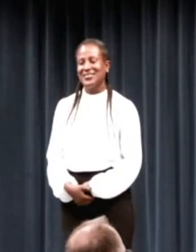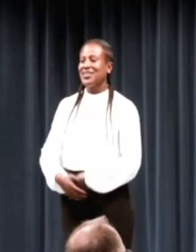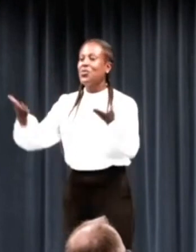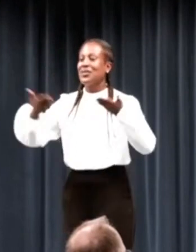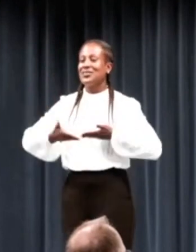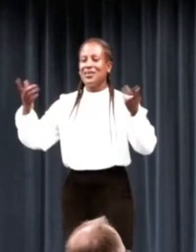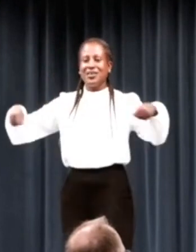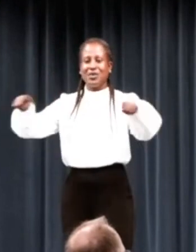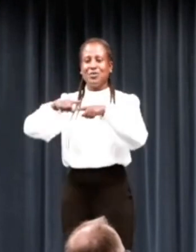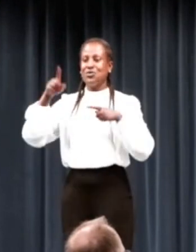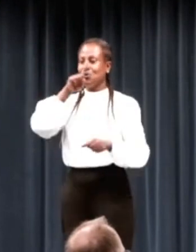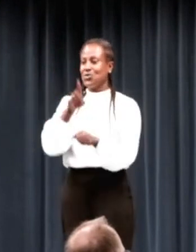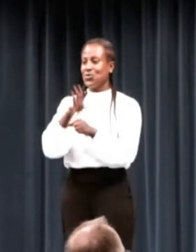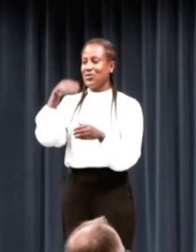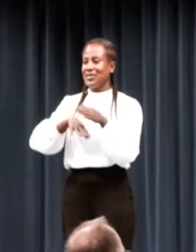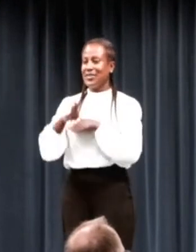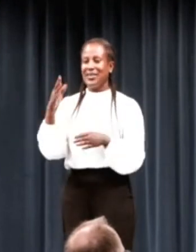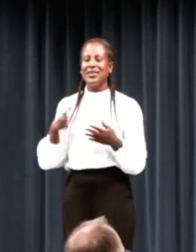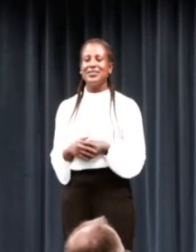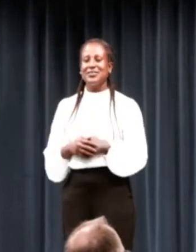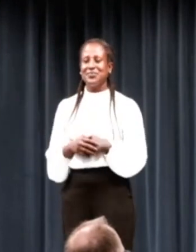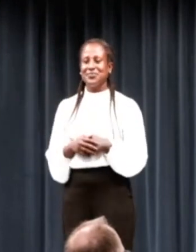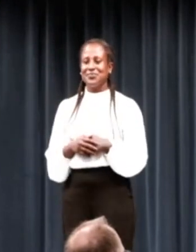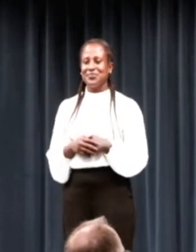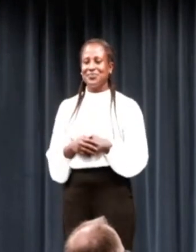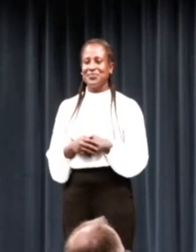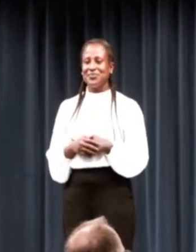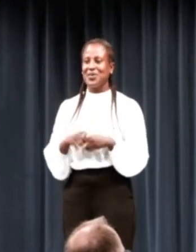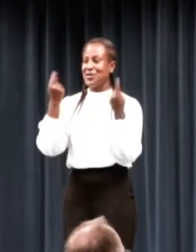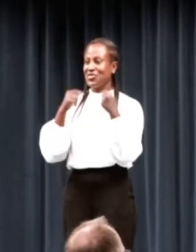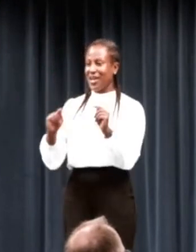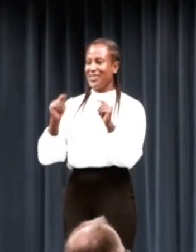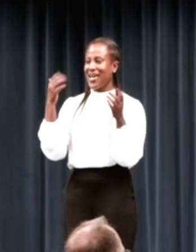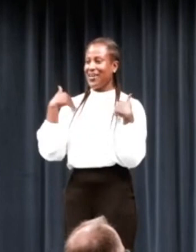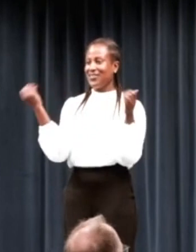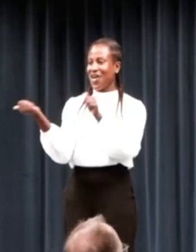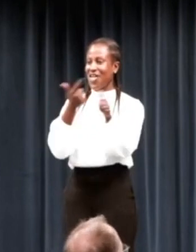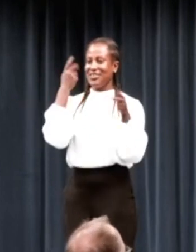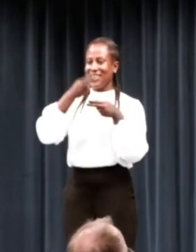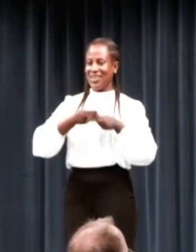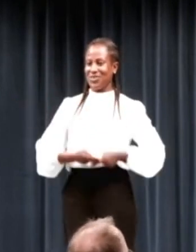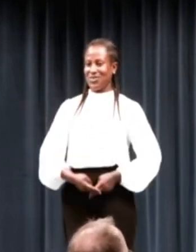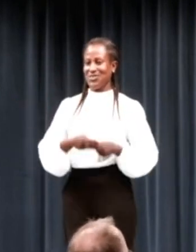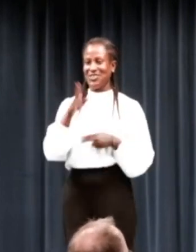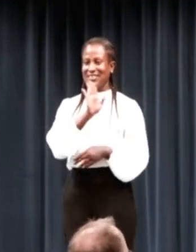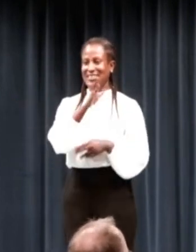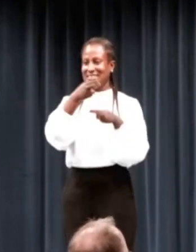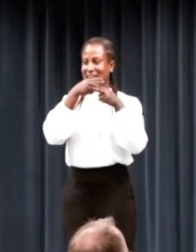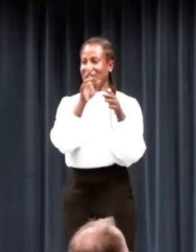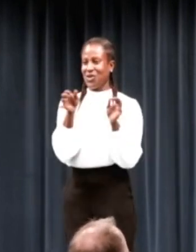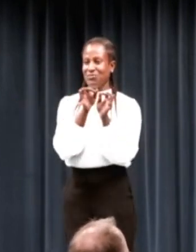We welcome you to the swearing in of the, make sure I have all the titles correct, because he has such a long